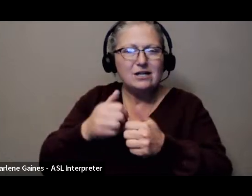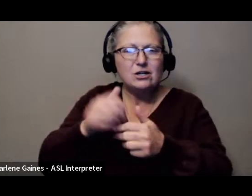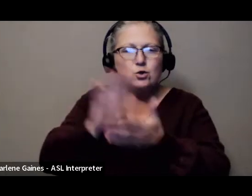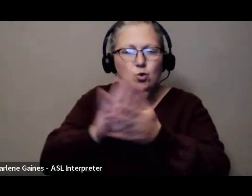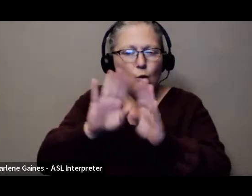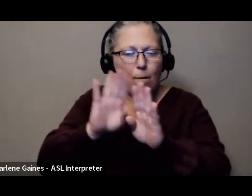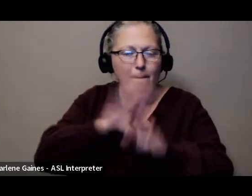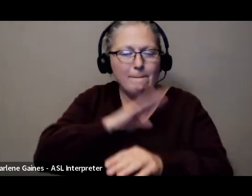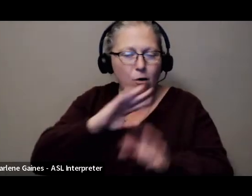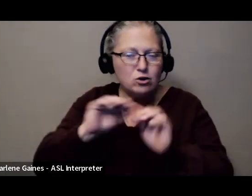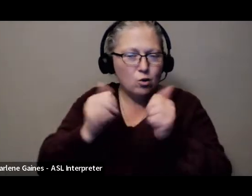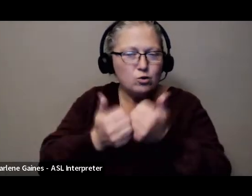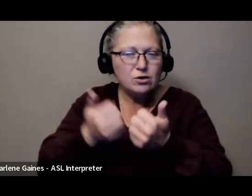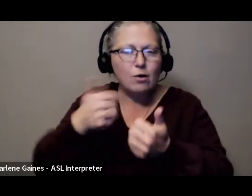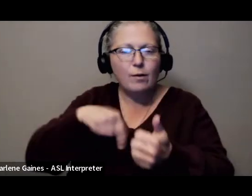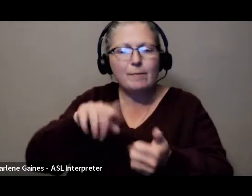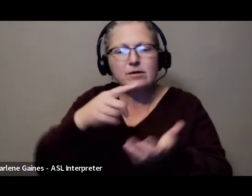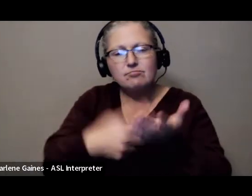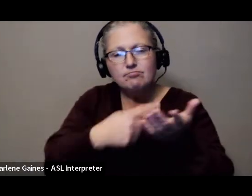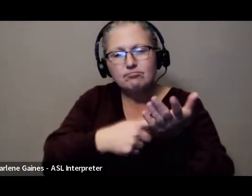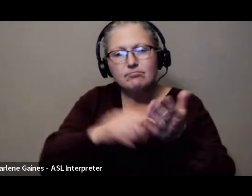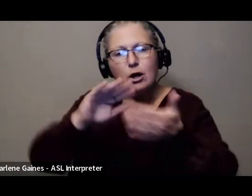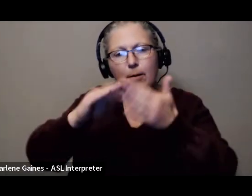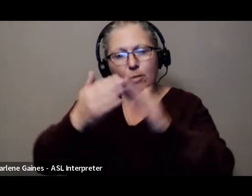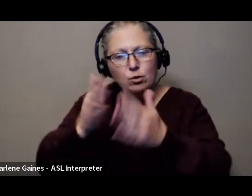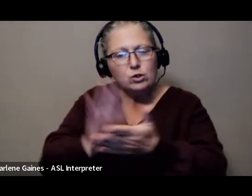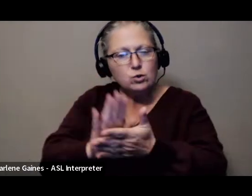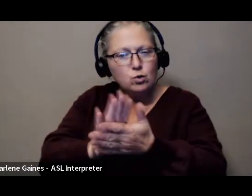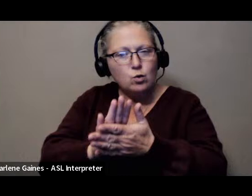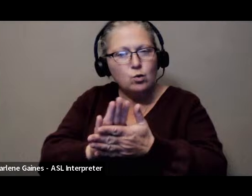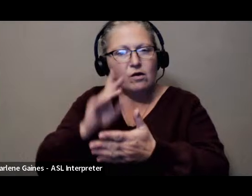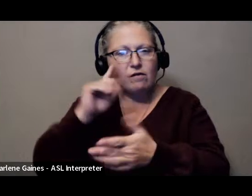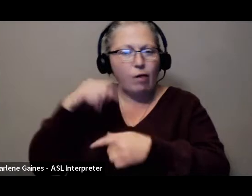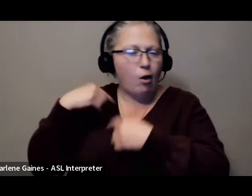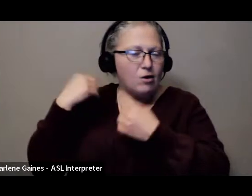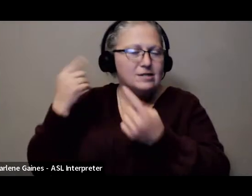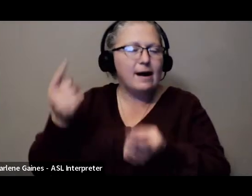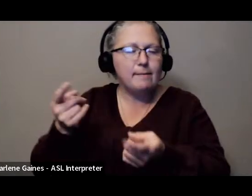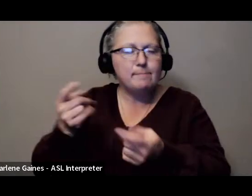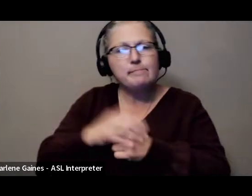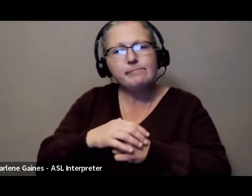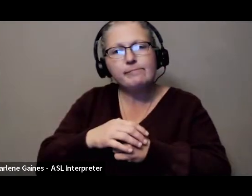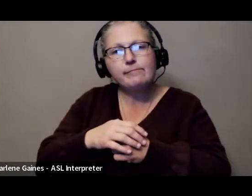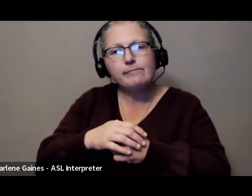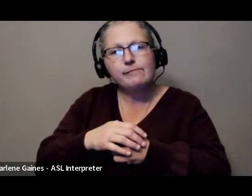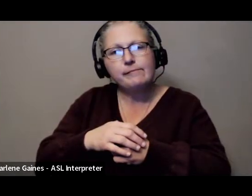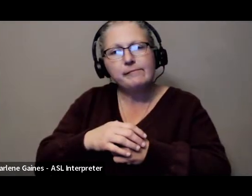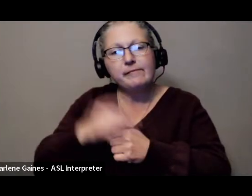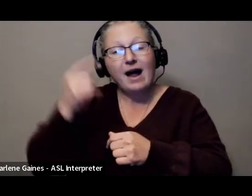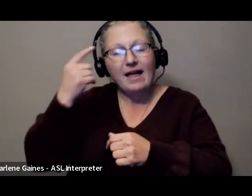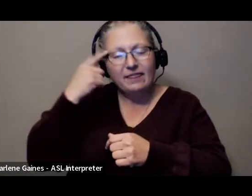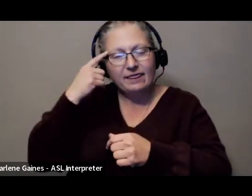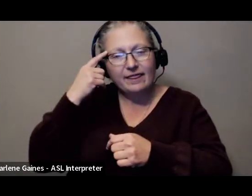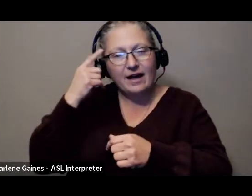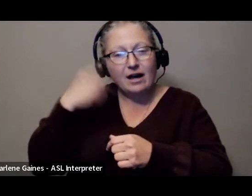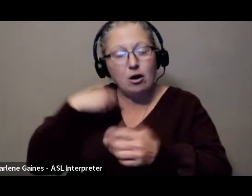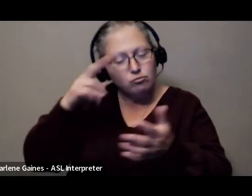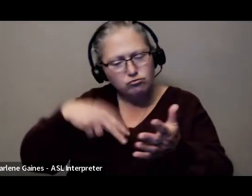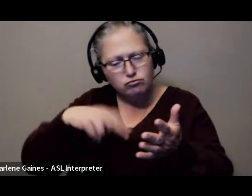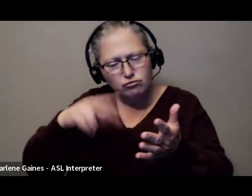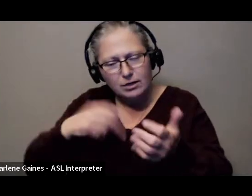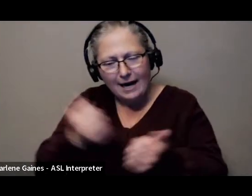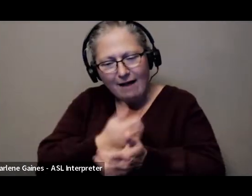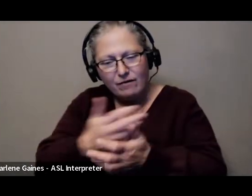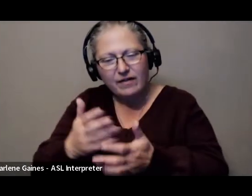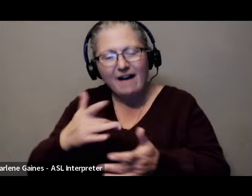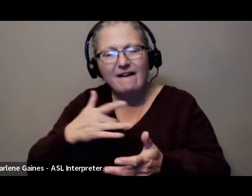associations, I know that we've been talking about community schools for a very long time. And so I think in reading all of this, I